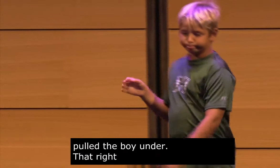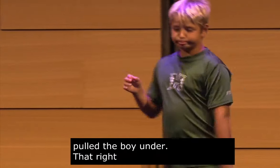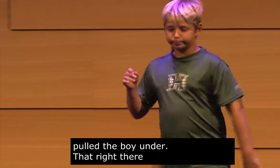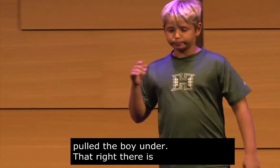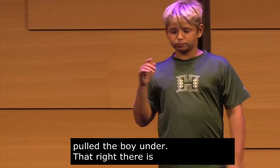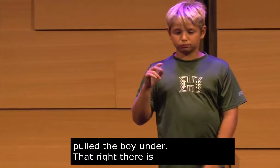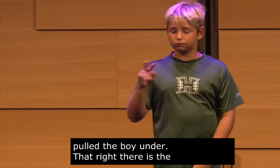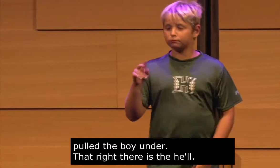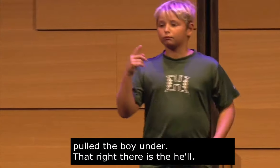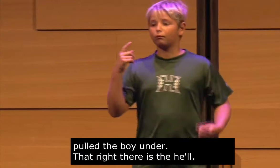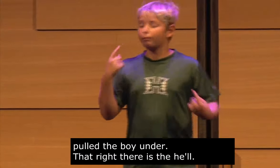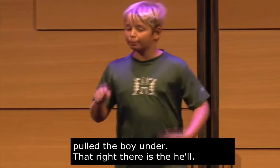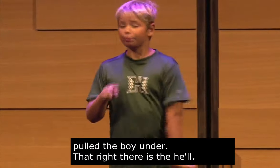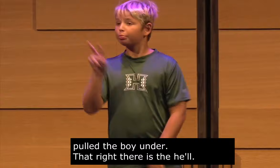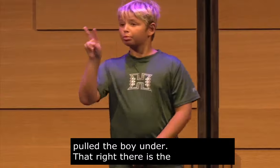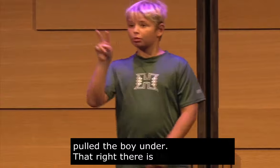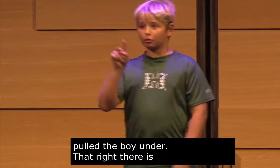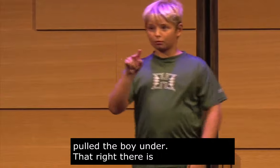That right there is the eel.